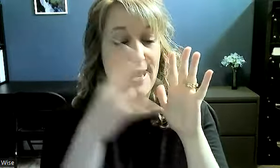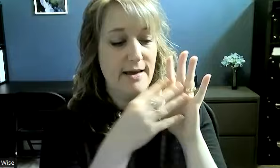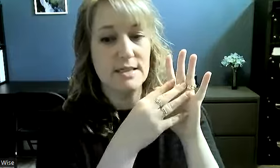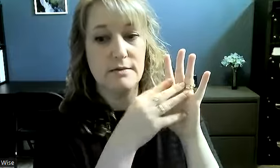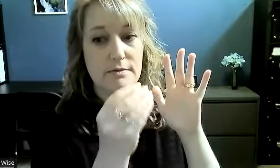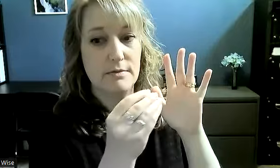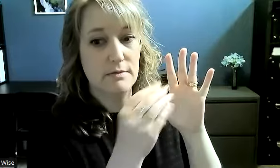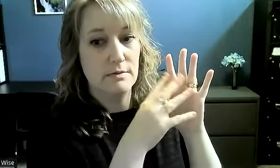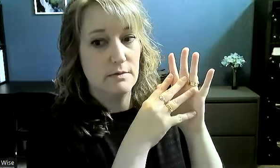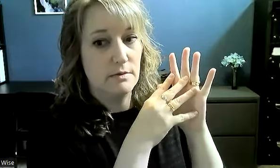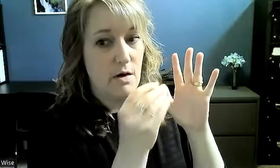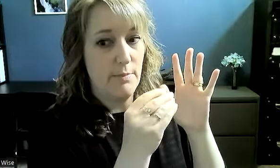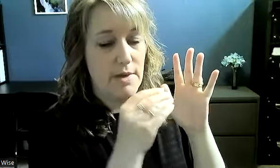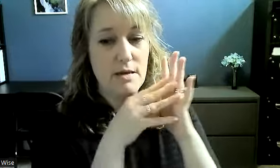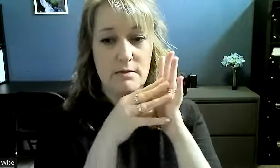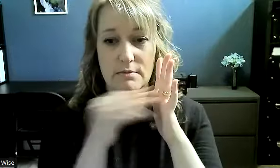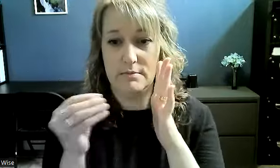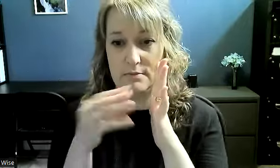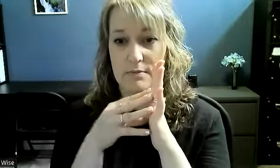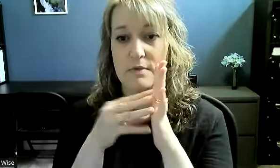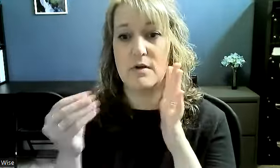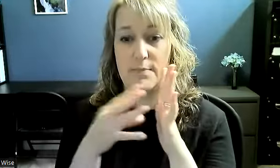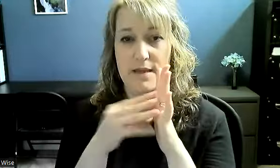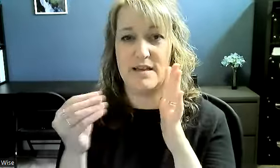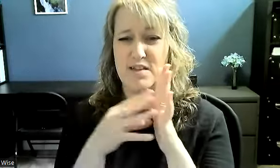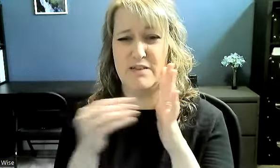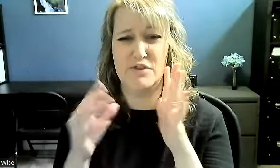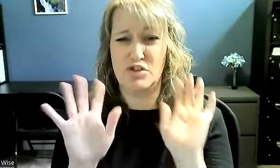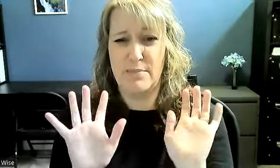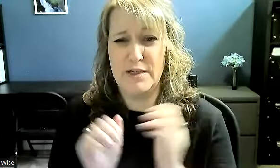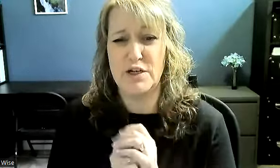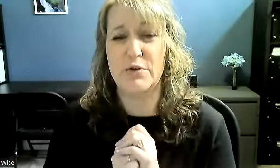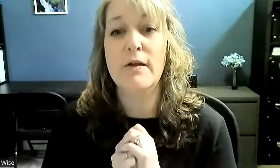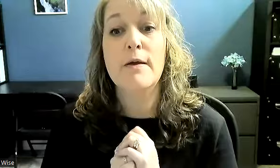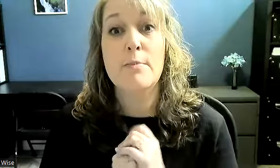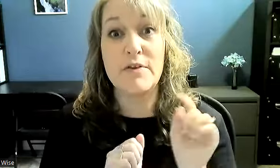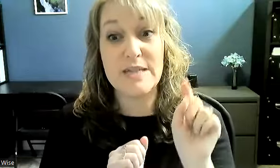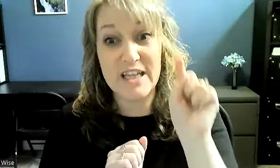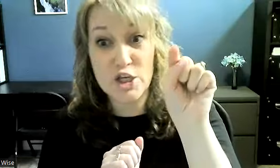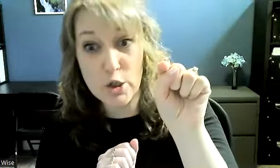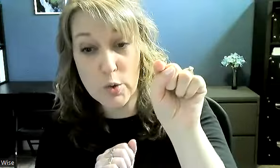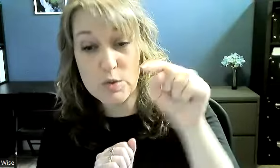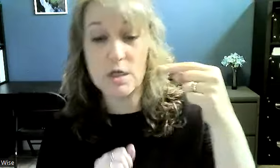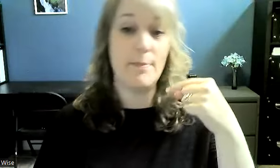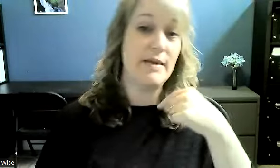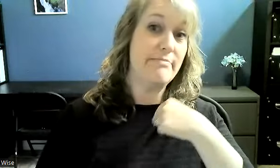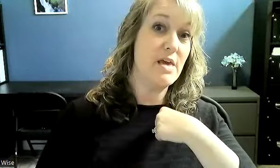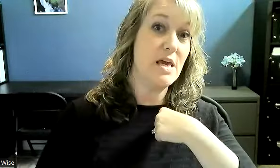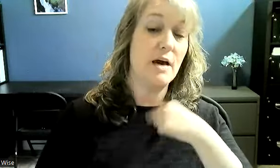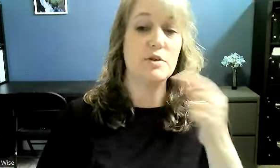hand. Copy, copy. That's kind of just copy in general. But if I'm telling you to copy me, I would do it